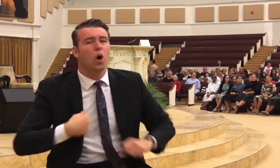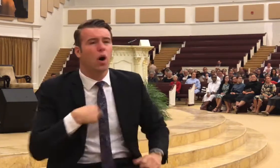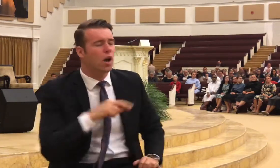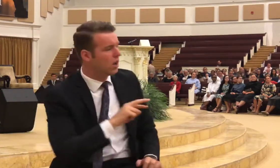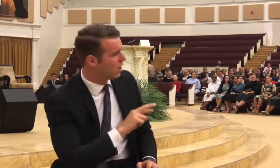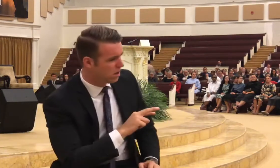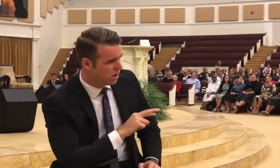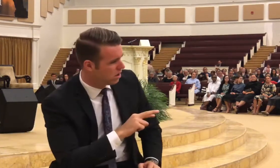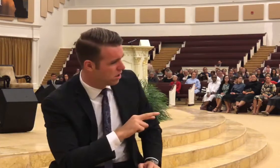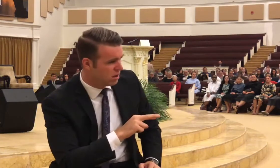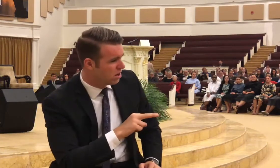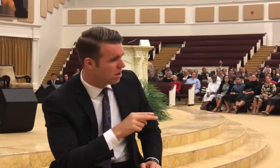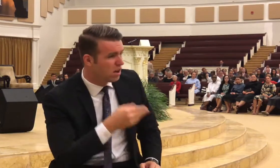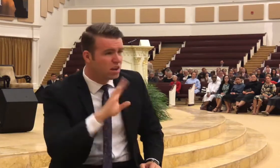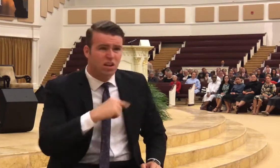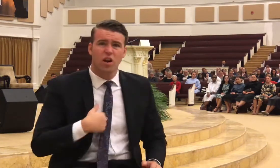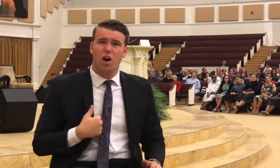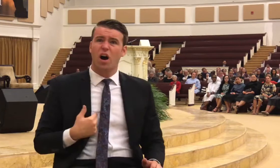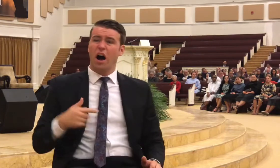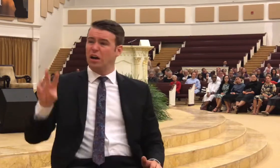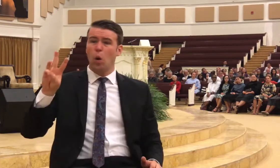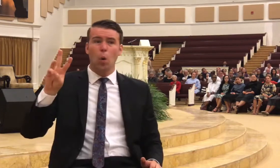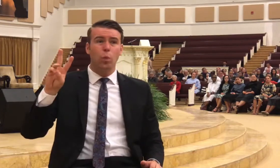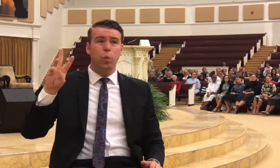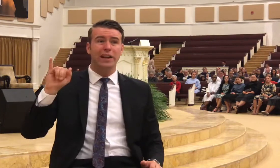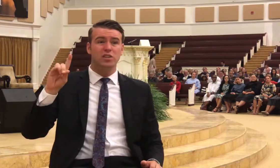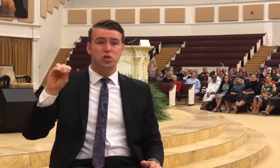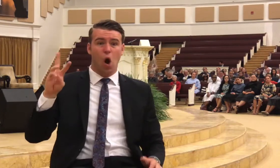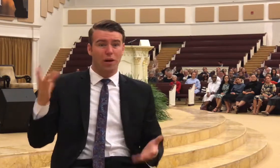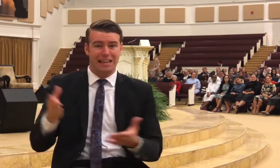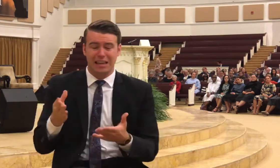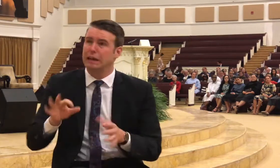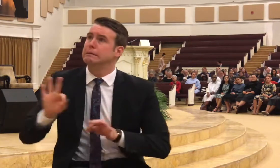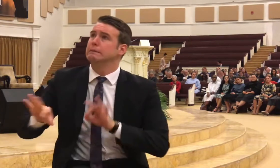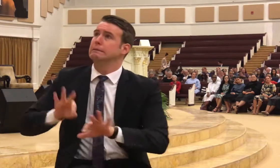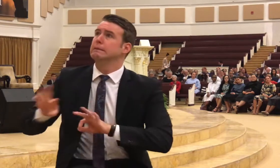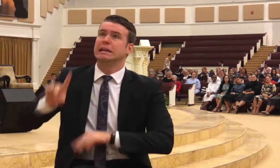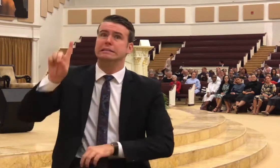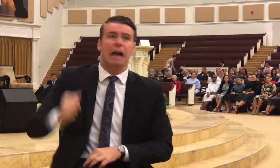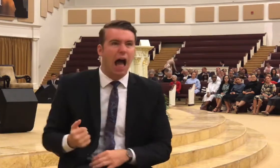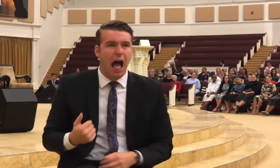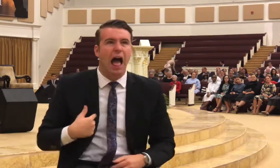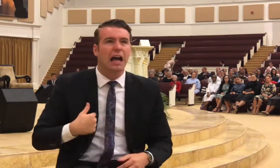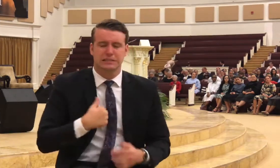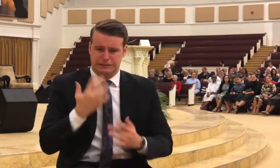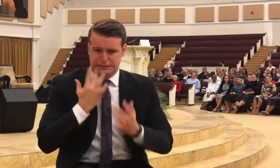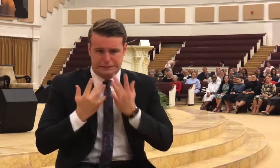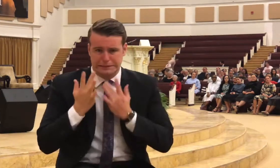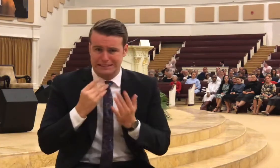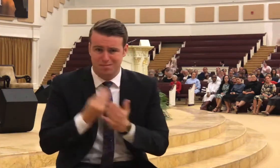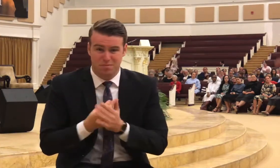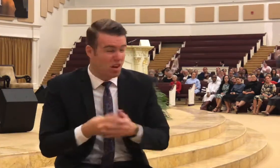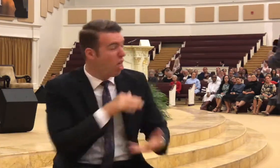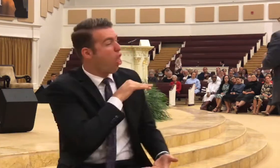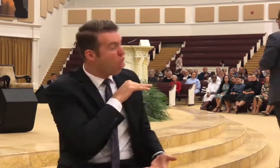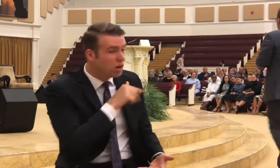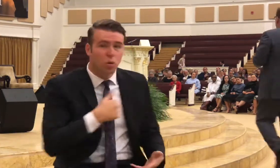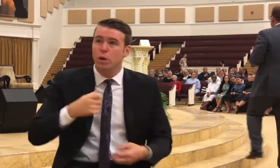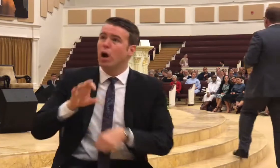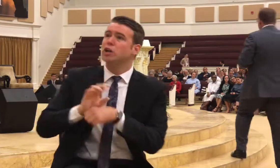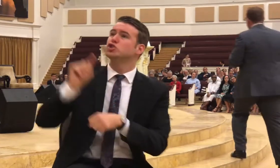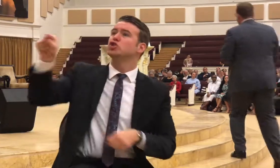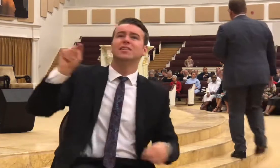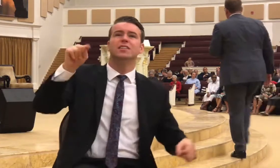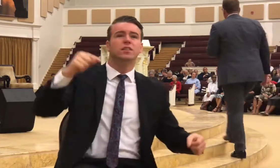God, I got little widows that are paying tithes every week and giving, and we're struggling to get this done and that done, and we want to plant churches here.